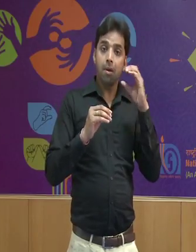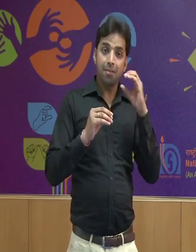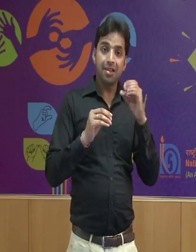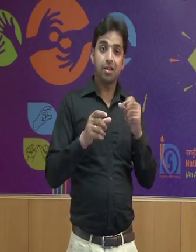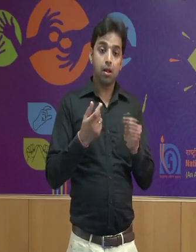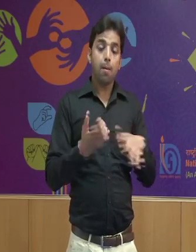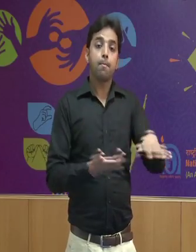buses,